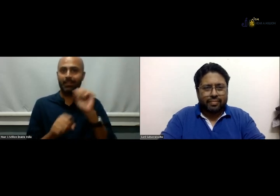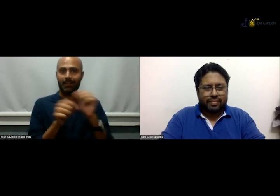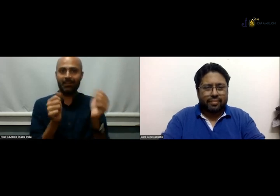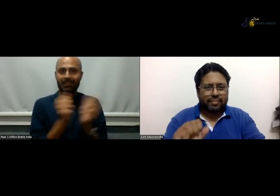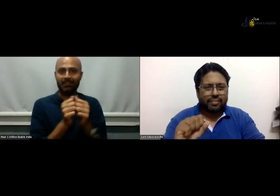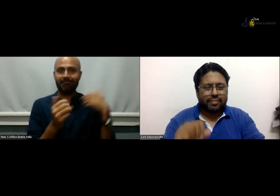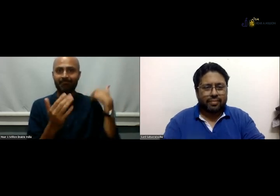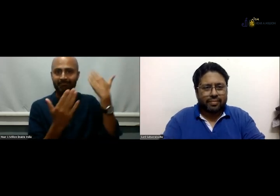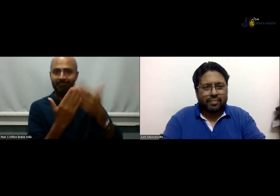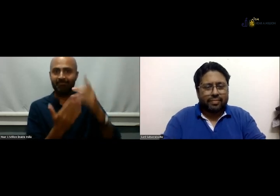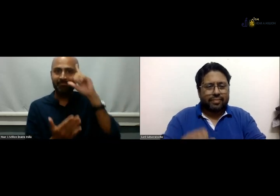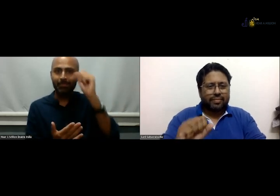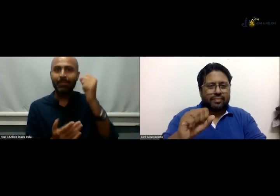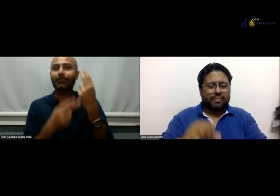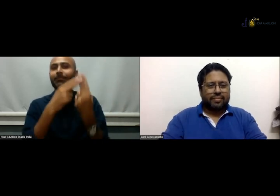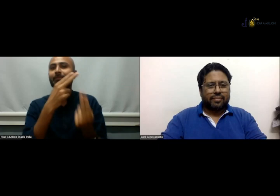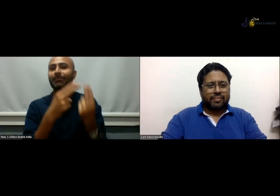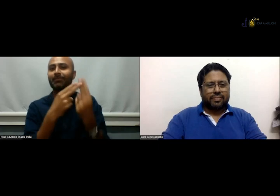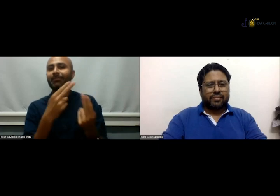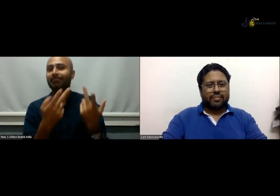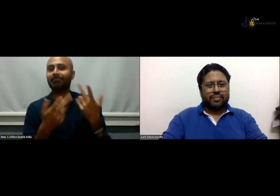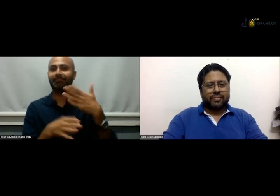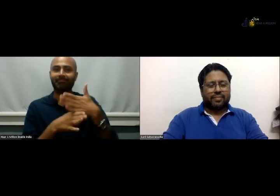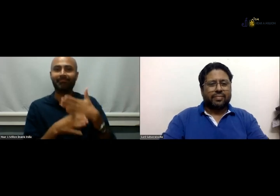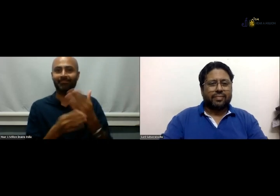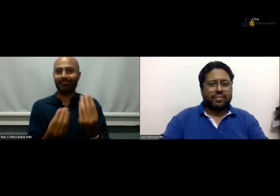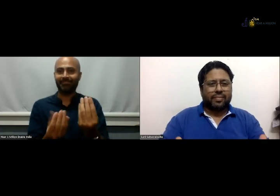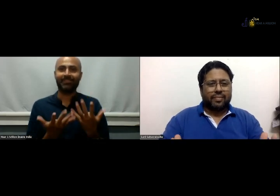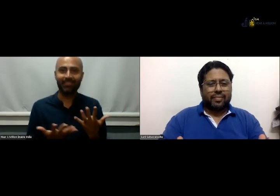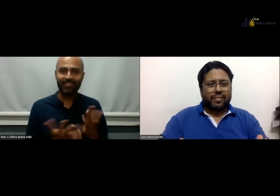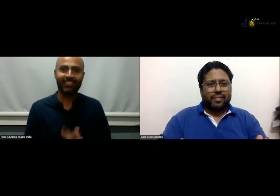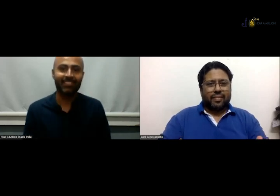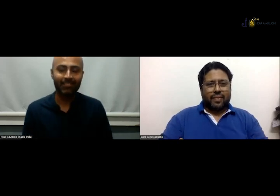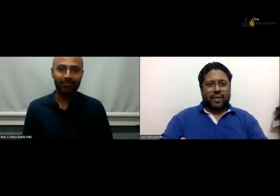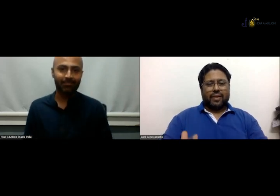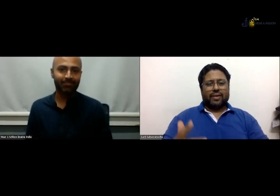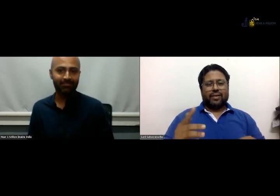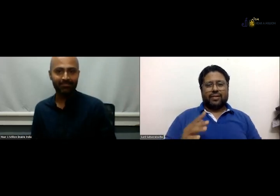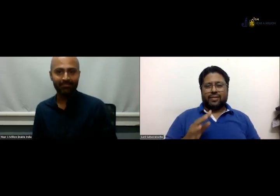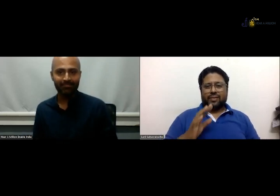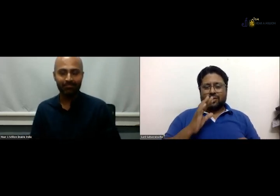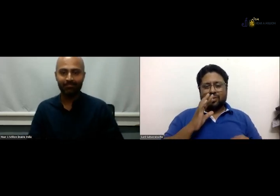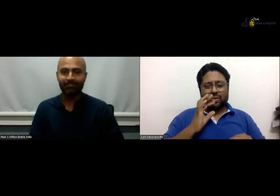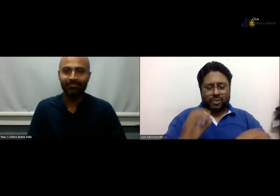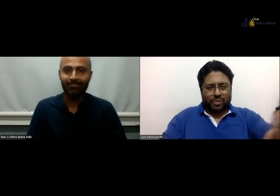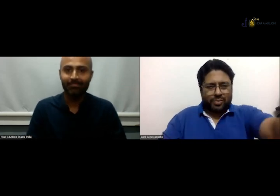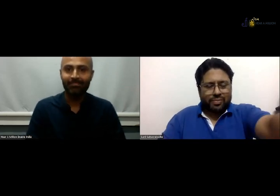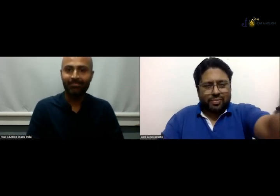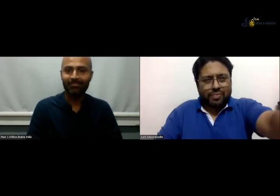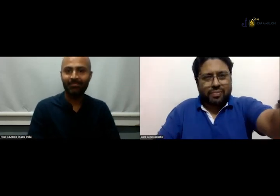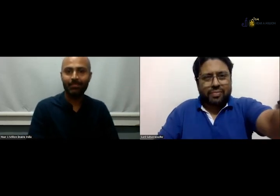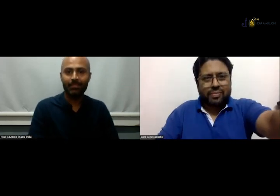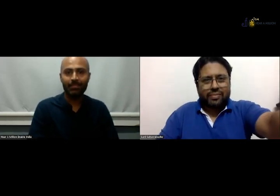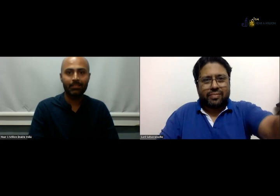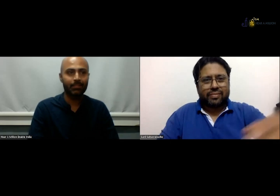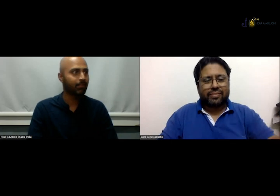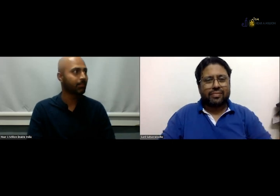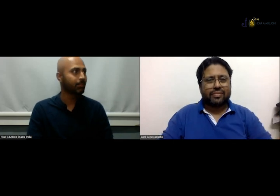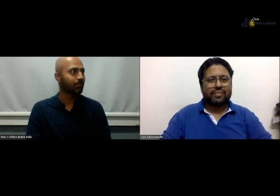working with, different fields. So yes, here we have Sunil Sahasrabuddhe. He'll share his experiences